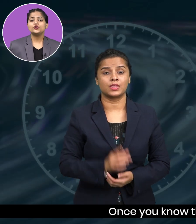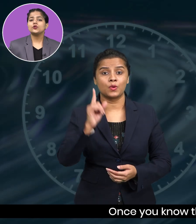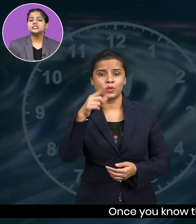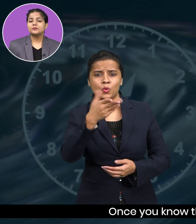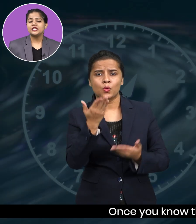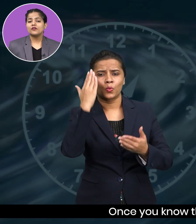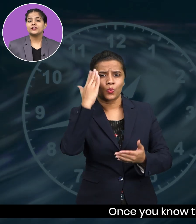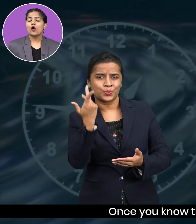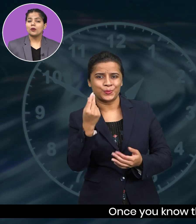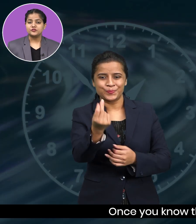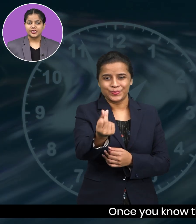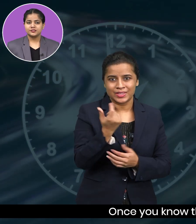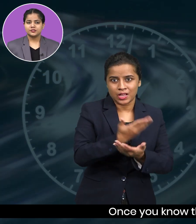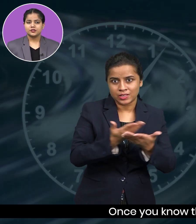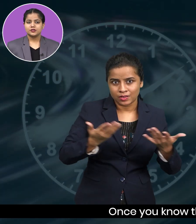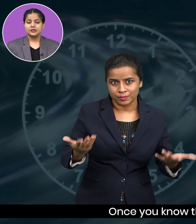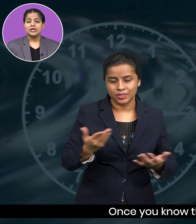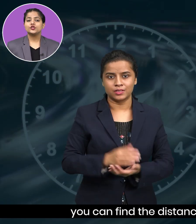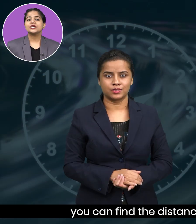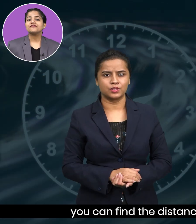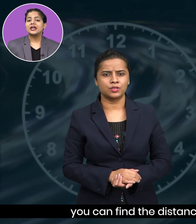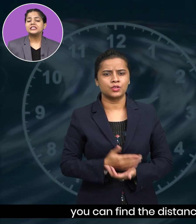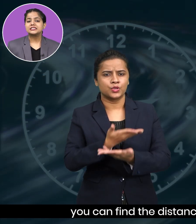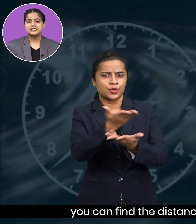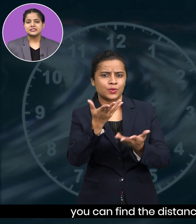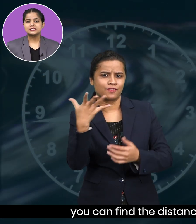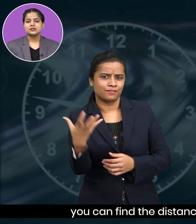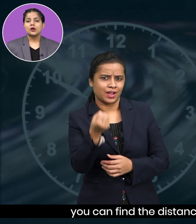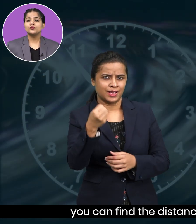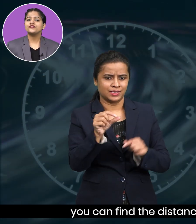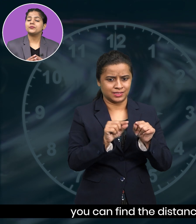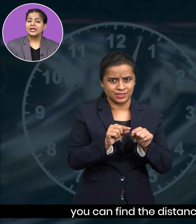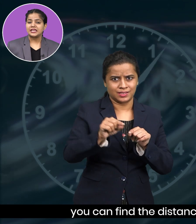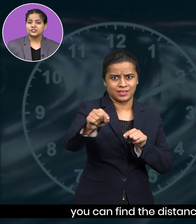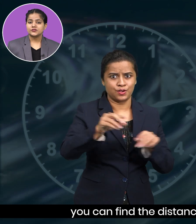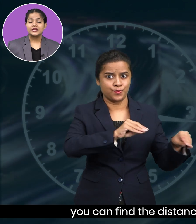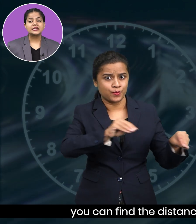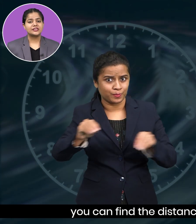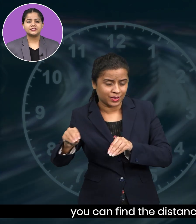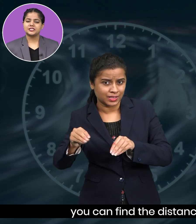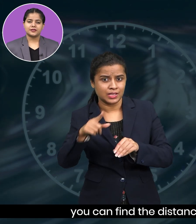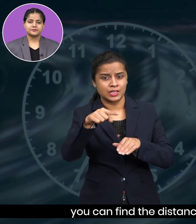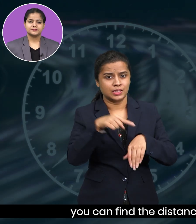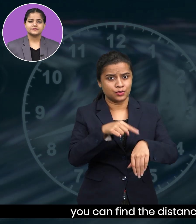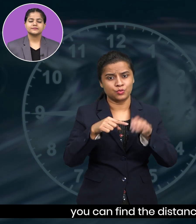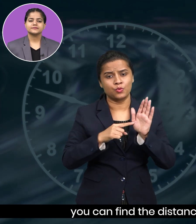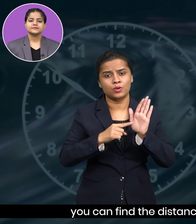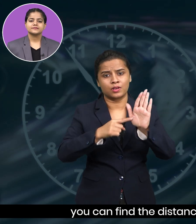Once you know the speed of an object, you can find the distance moved by it in a given